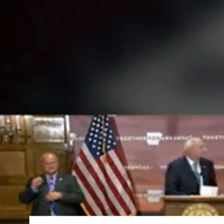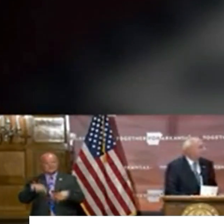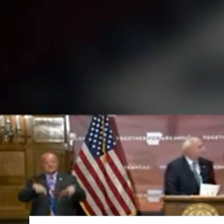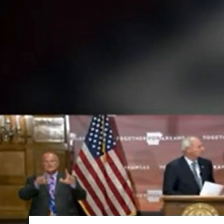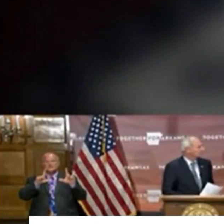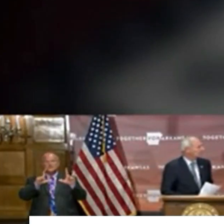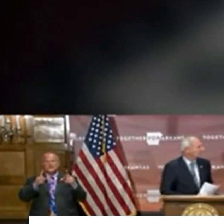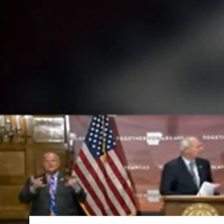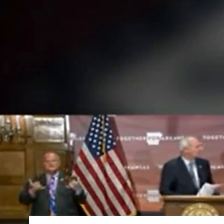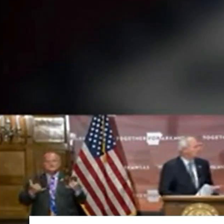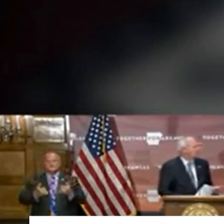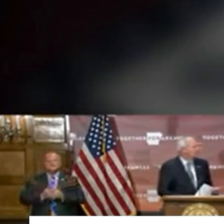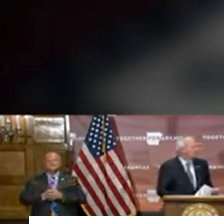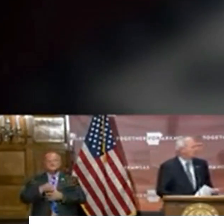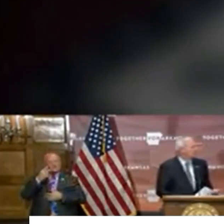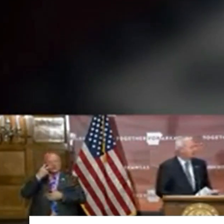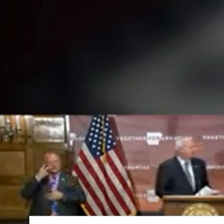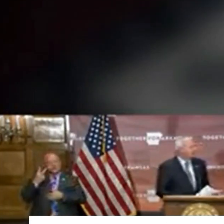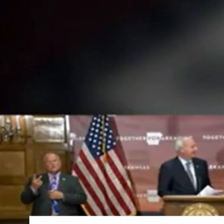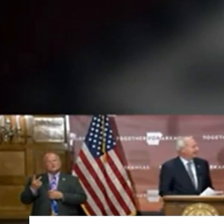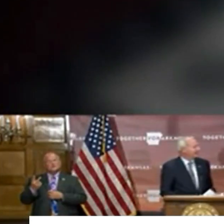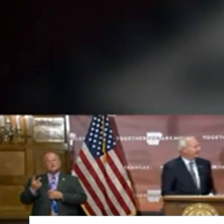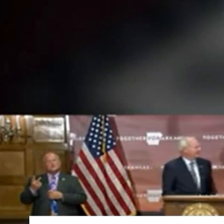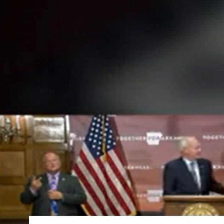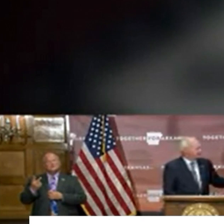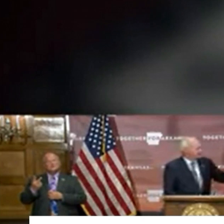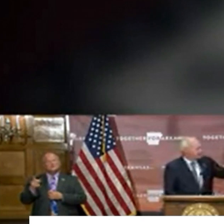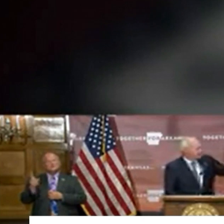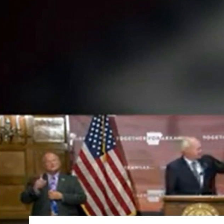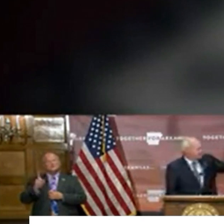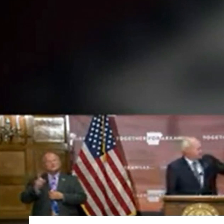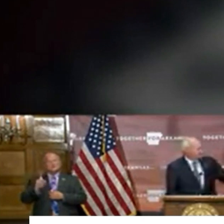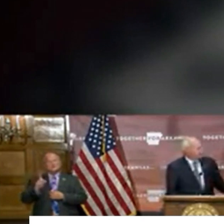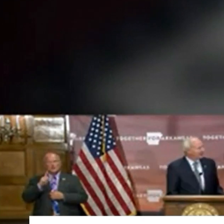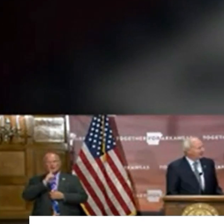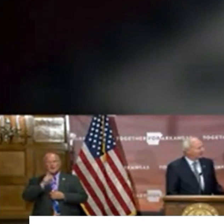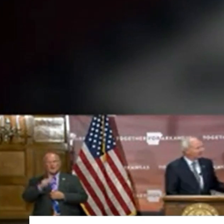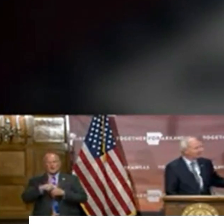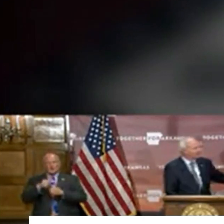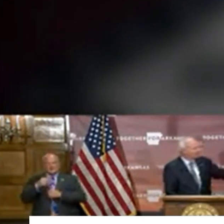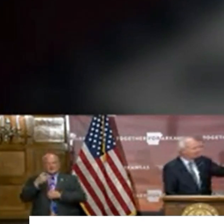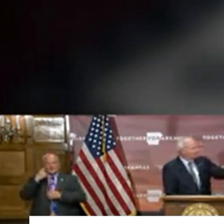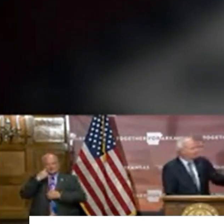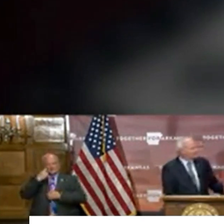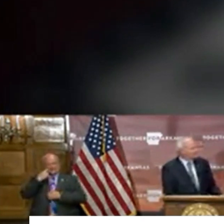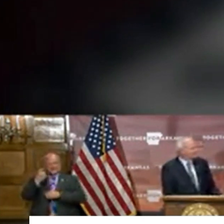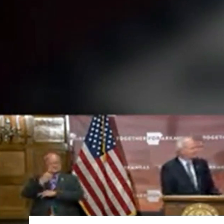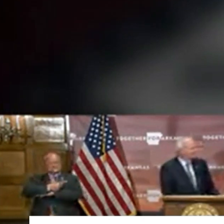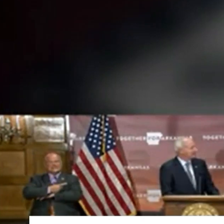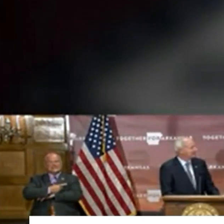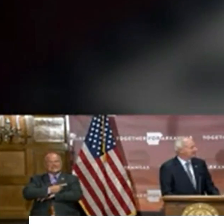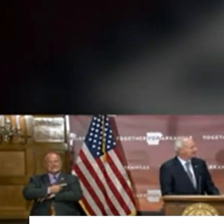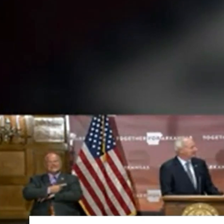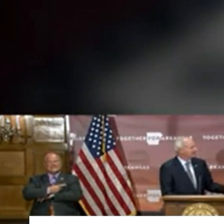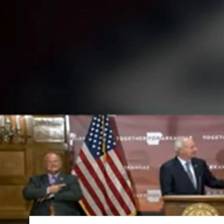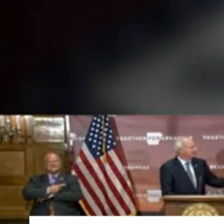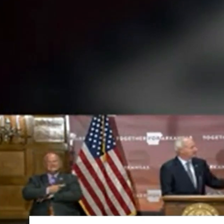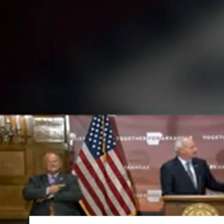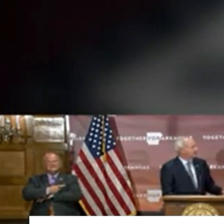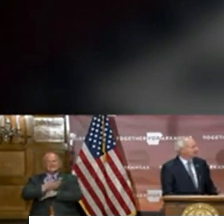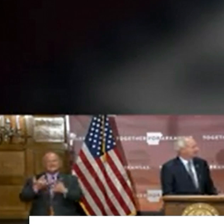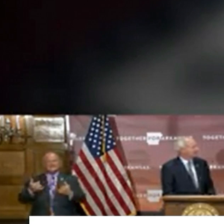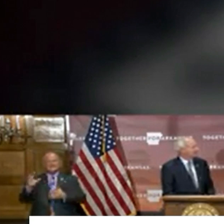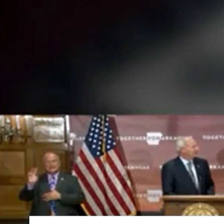graph, we'll see where we are in our last day, and that takes us to the